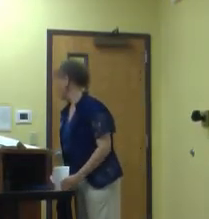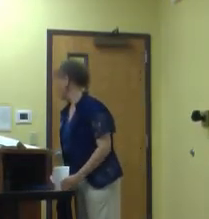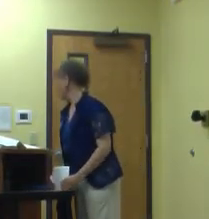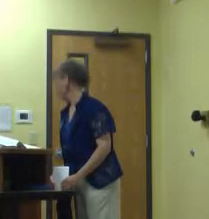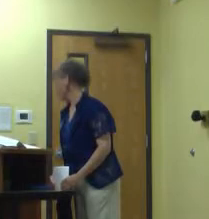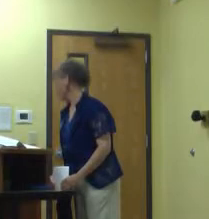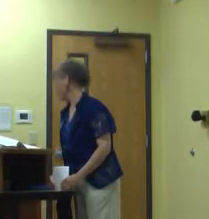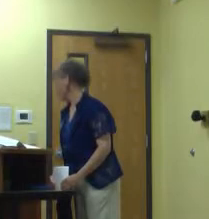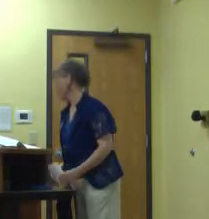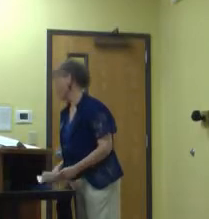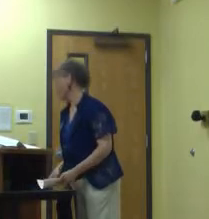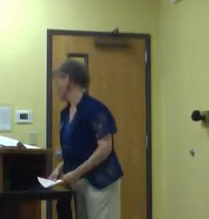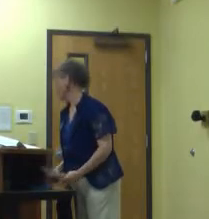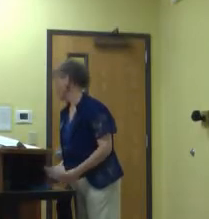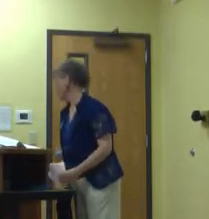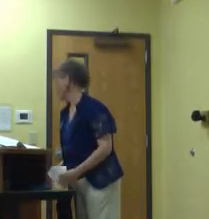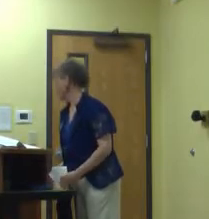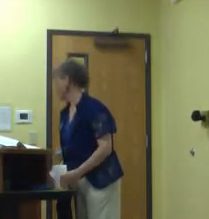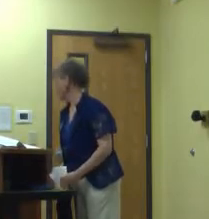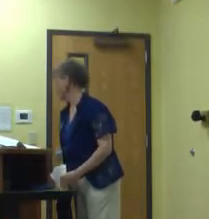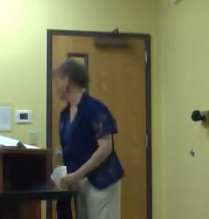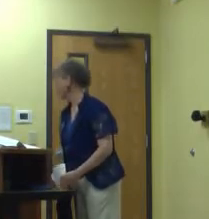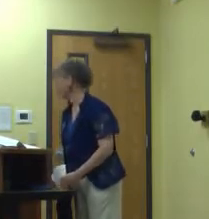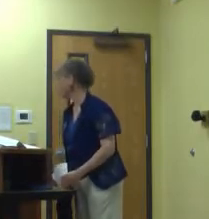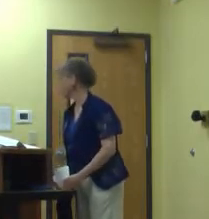All right, we've been through that. We've been through that.